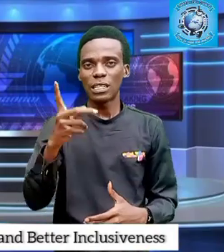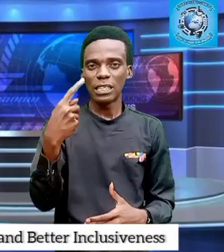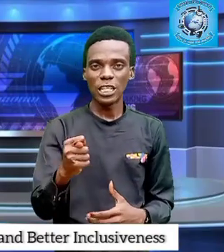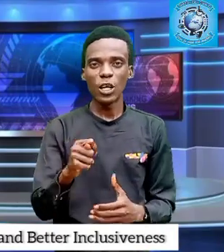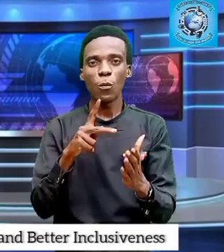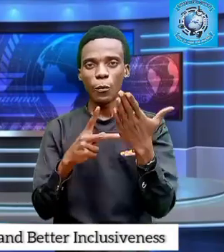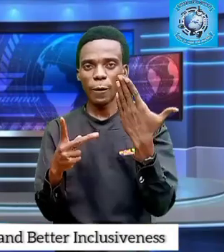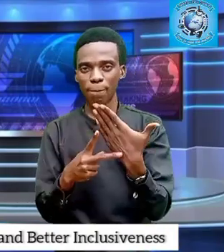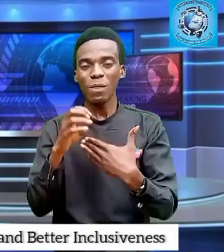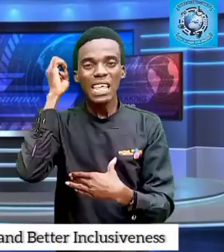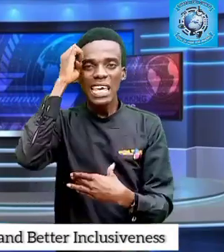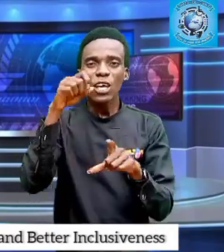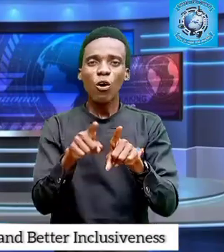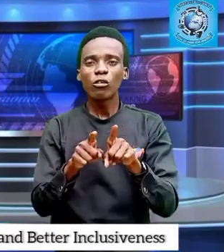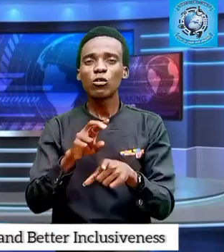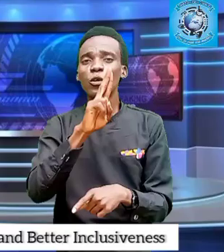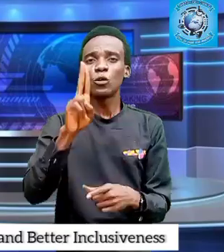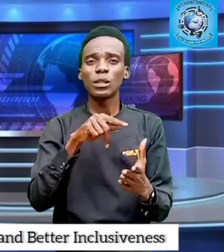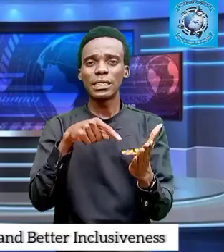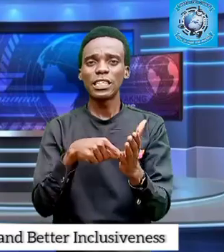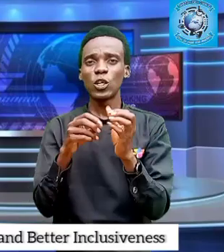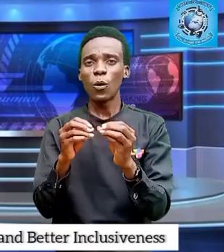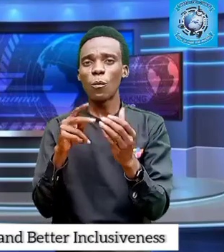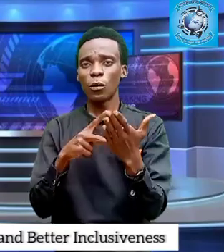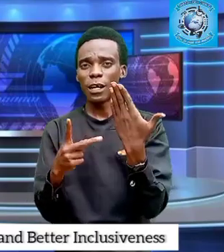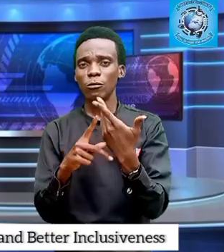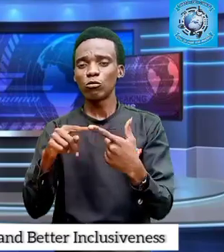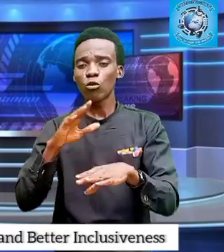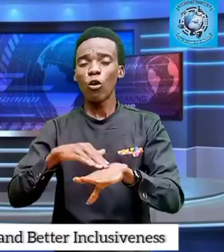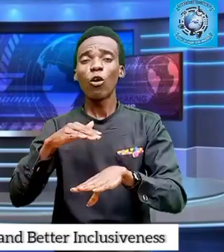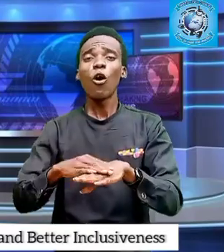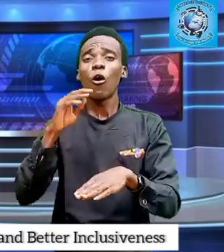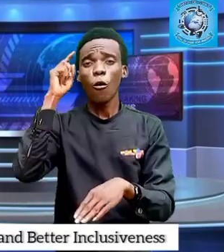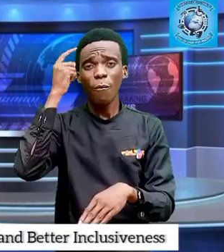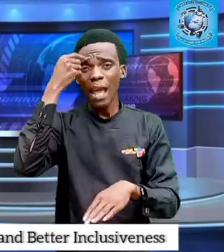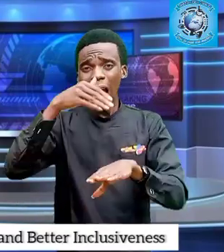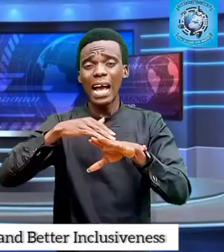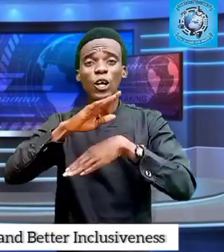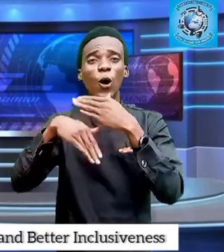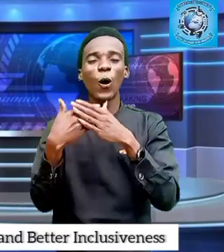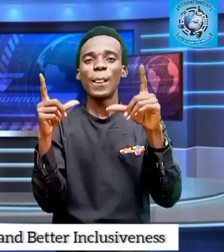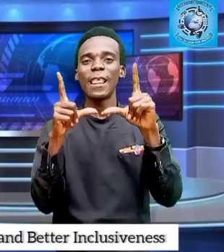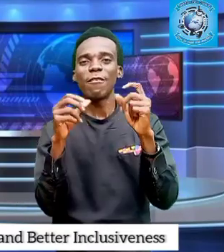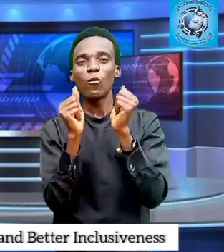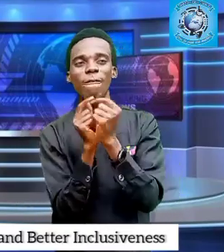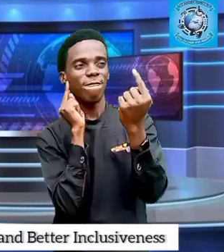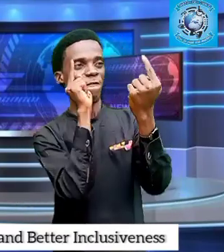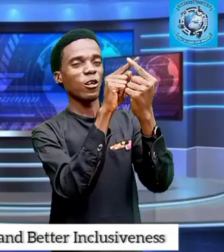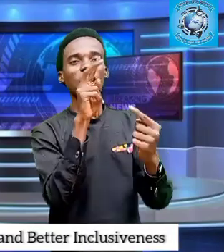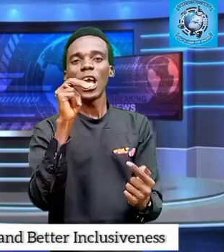Bachema also used this occasion to call on government at all levels, youth focus,